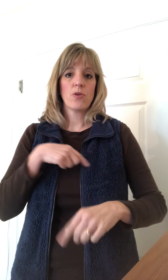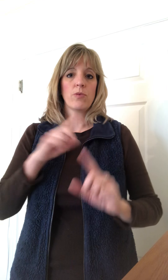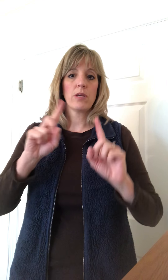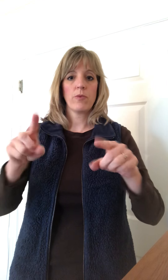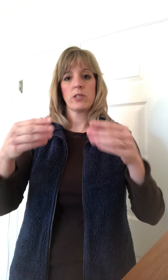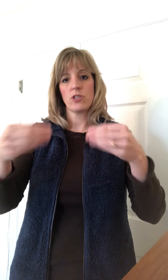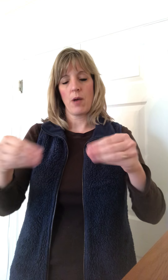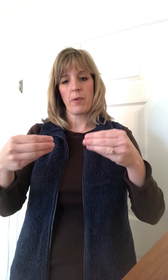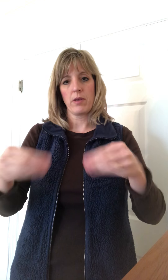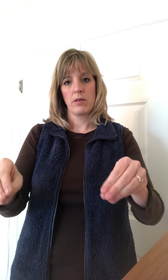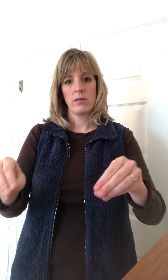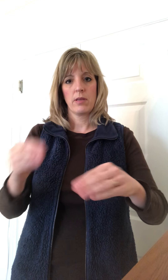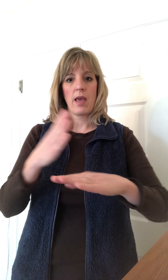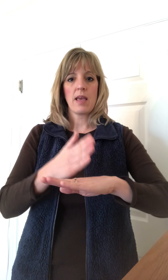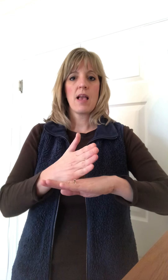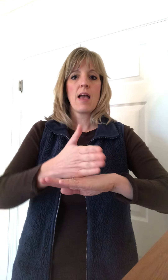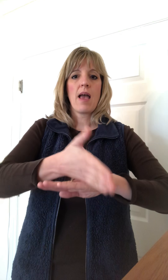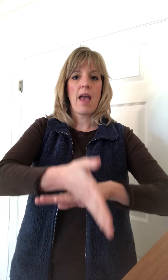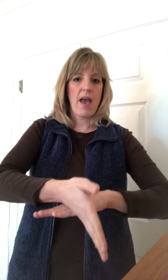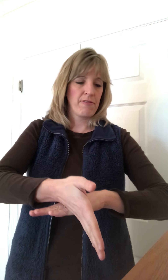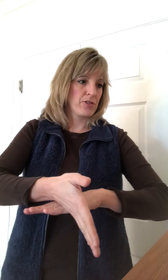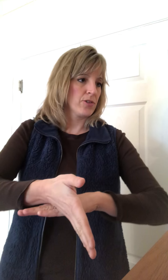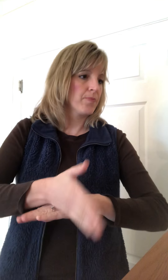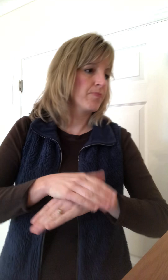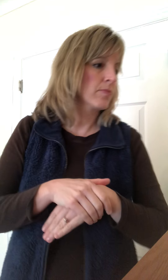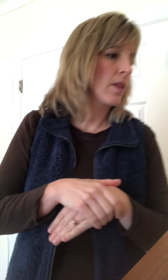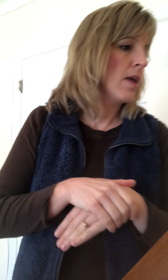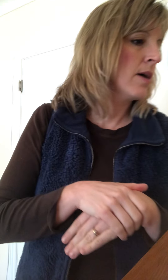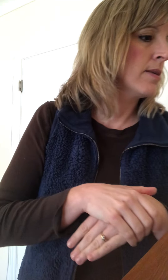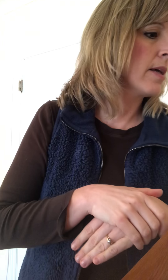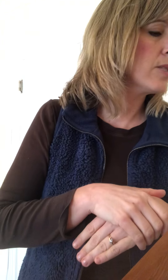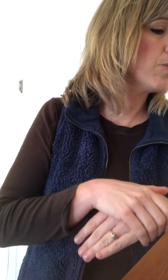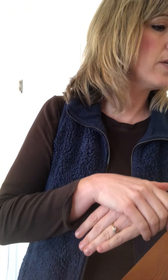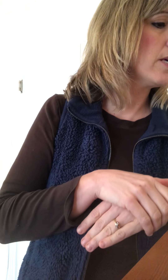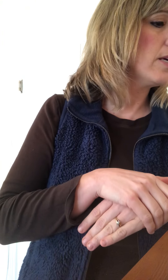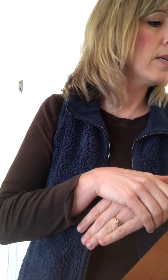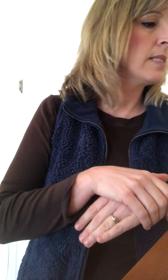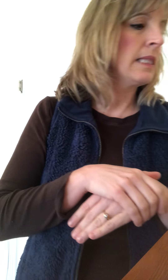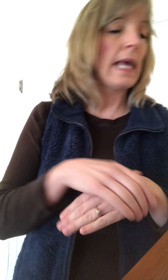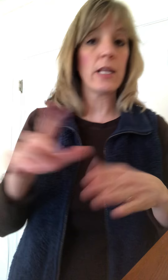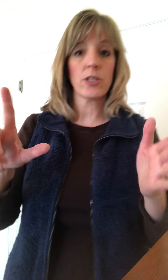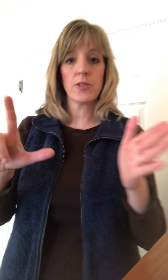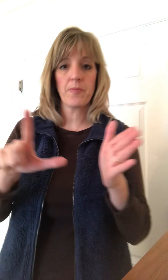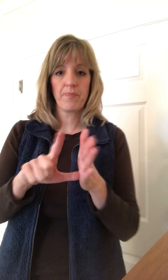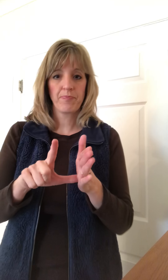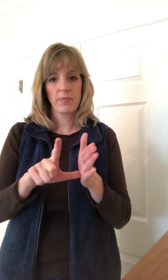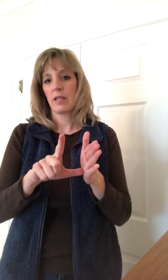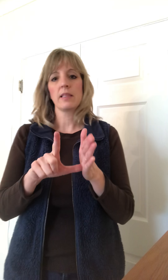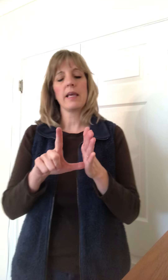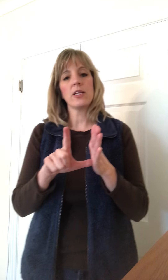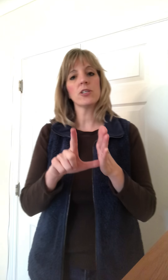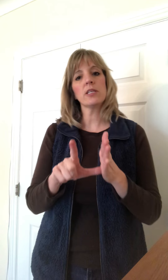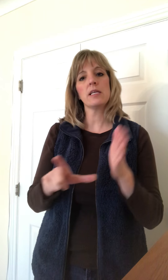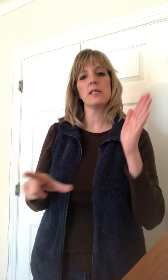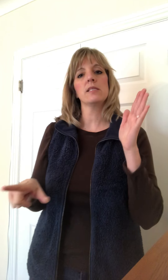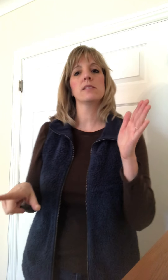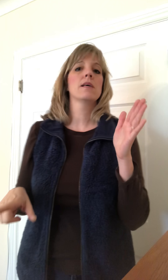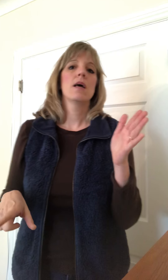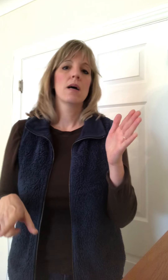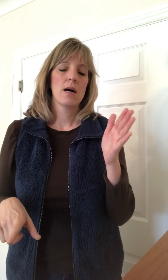we went shopping, okay? After. The next one is later. Later is